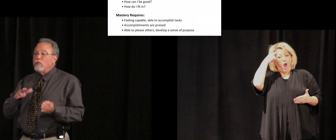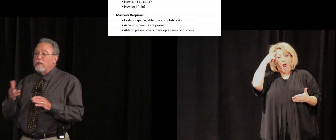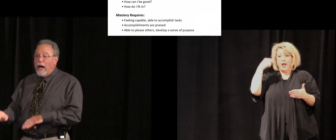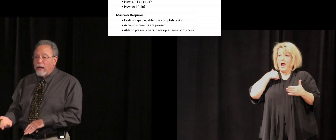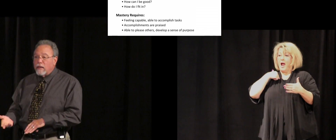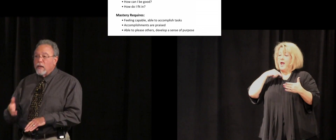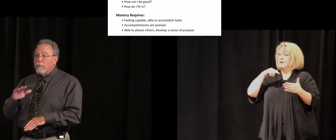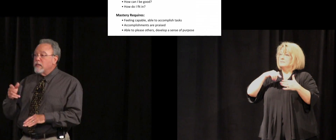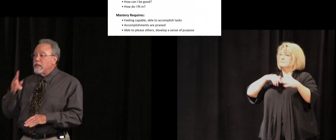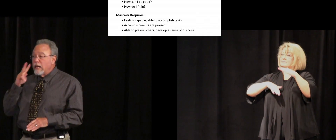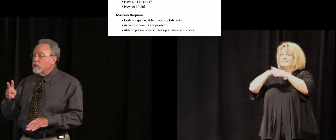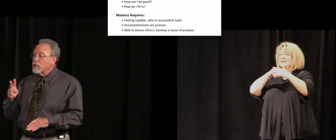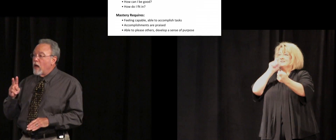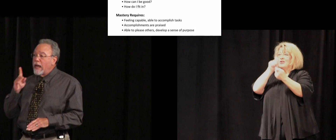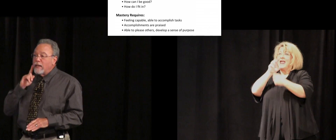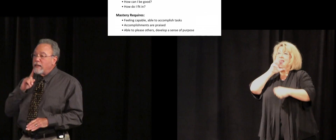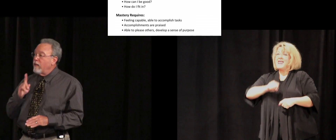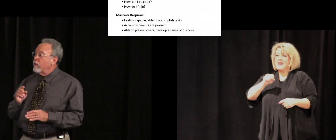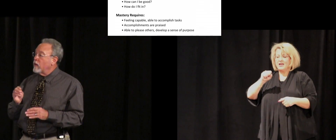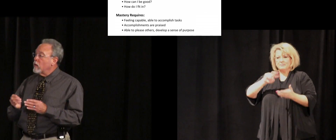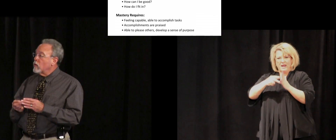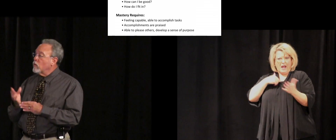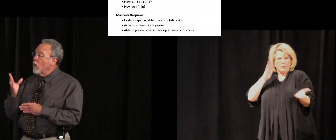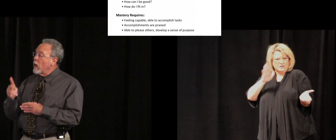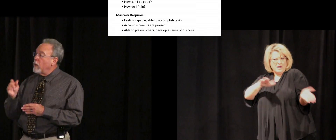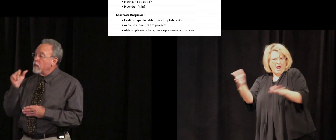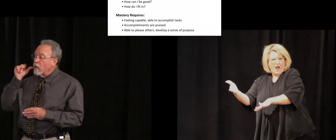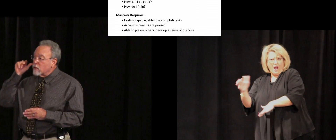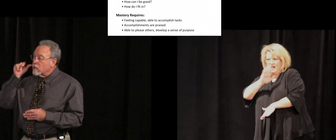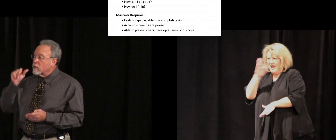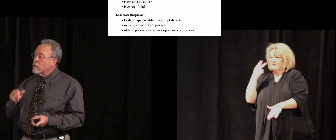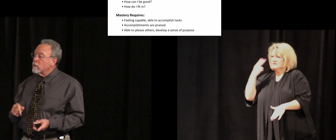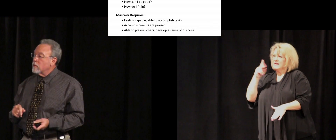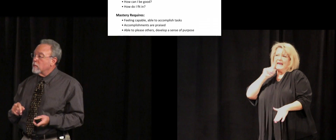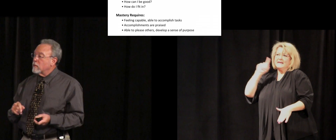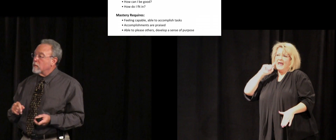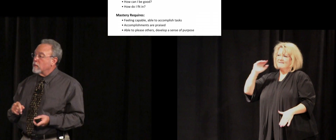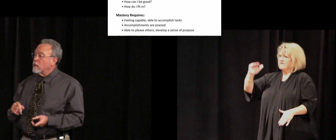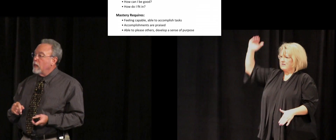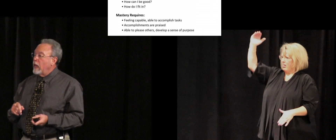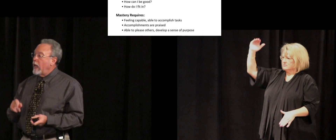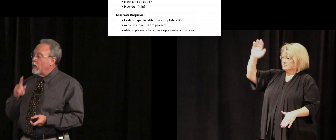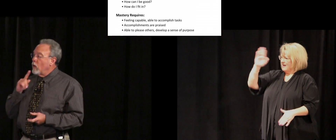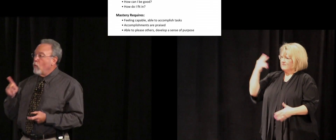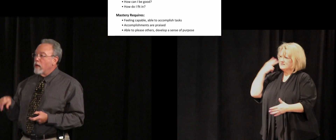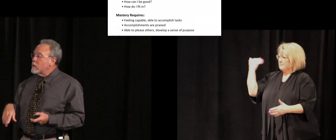That's where you're pulling in information to assess who you are and how you're doing.